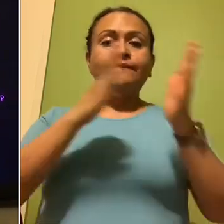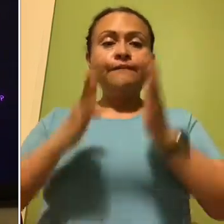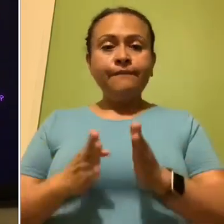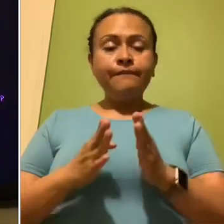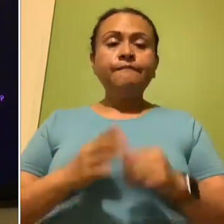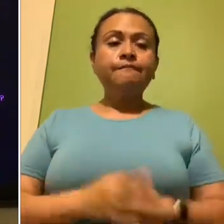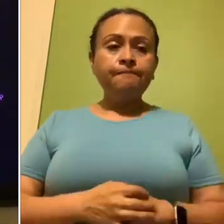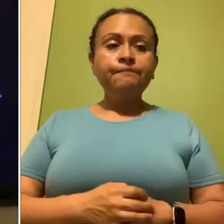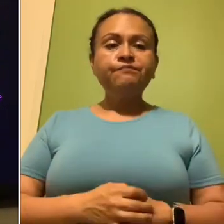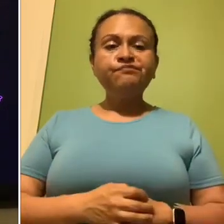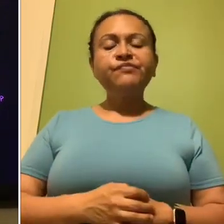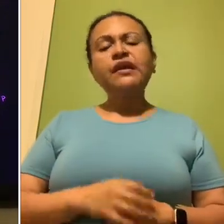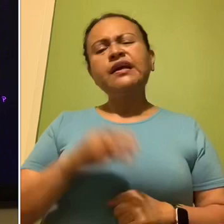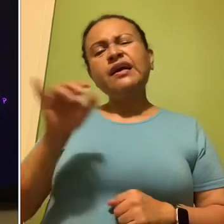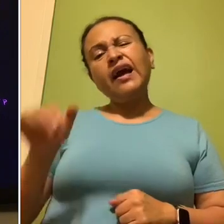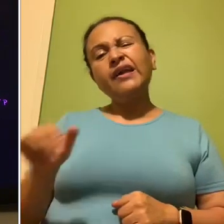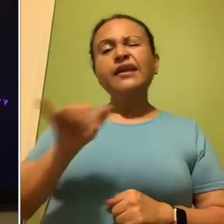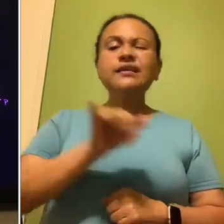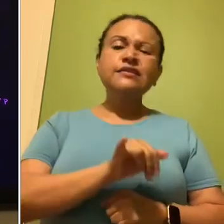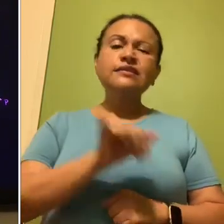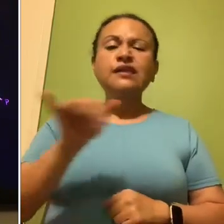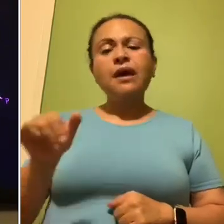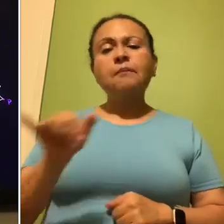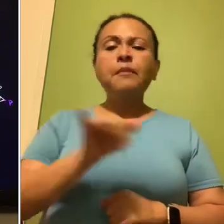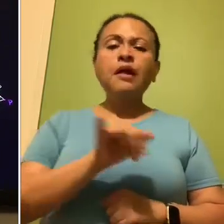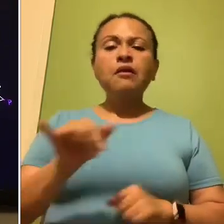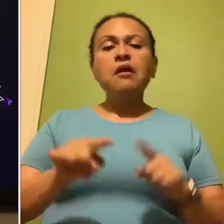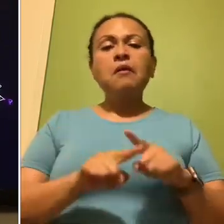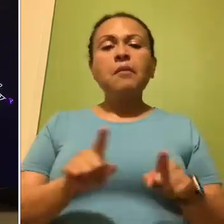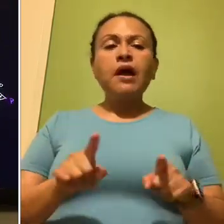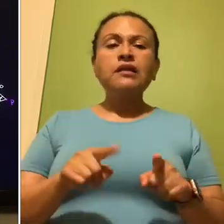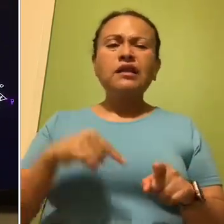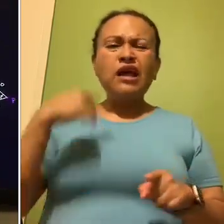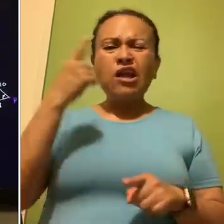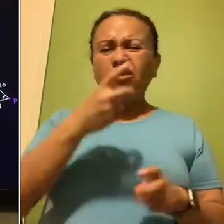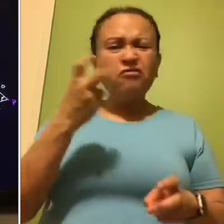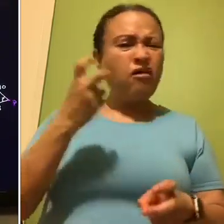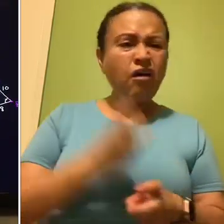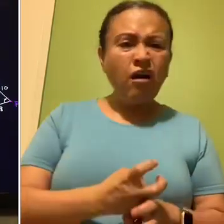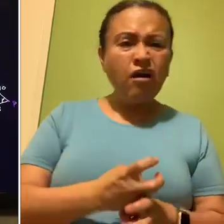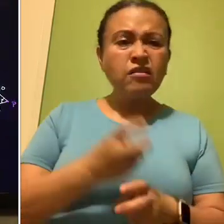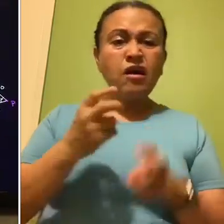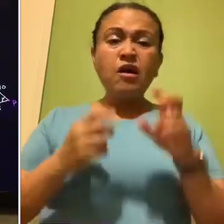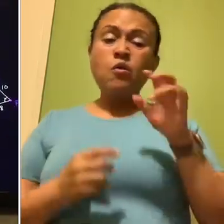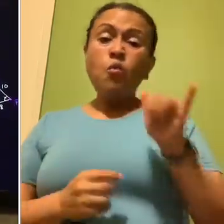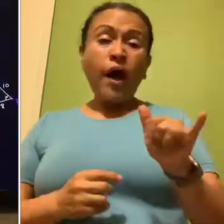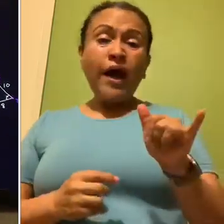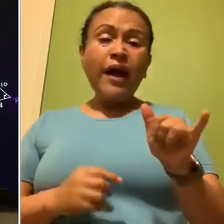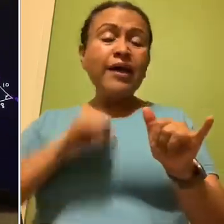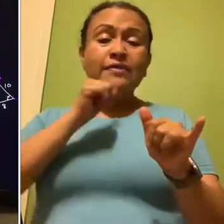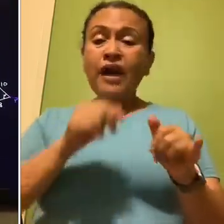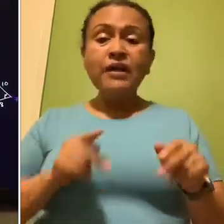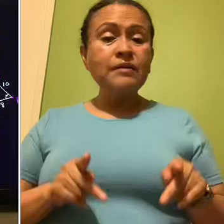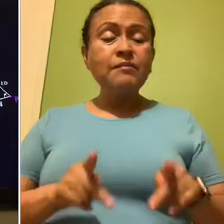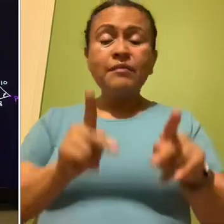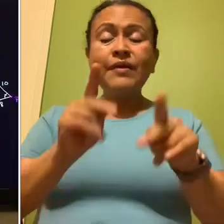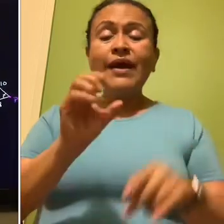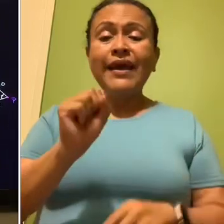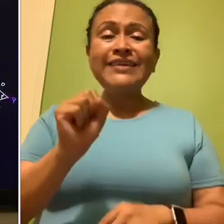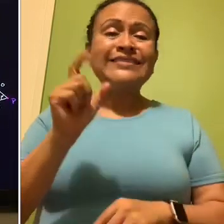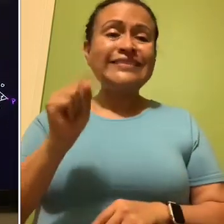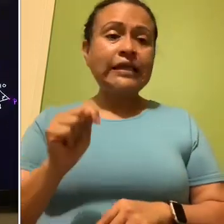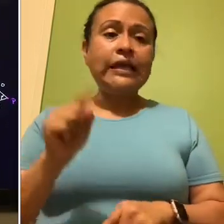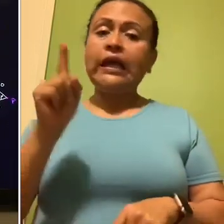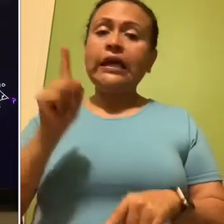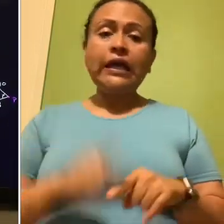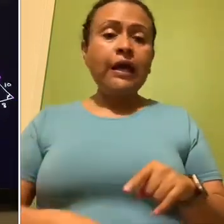one. Now let's do this one right over here. This is kind of similar, but at least it looks, just superficially looking at it, YZ is definitely not parallel